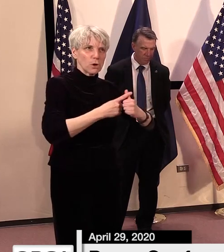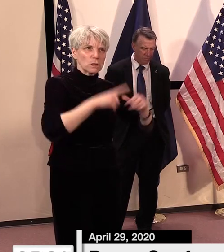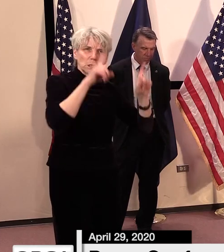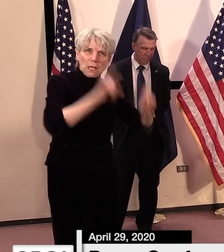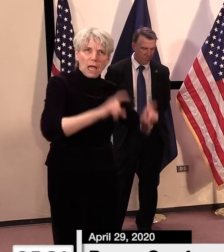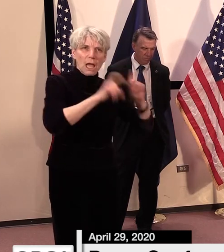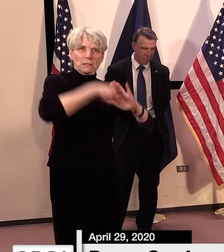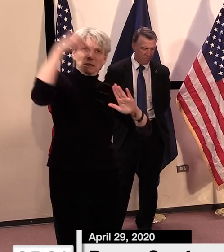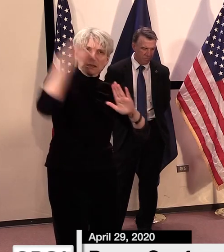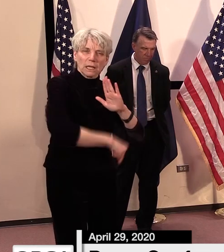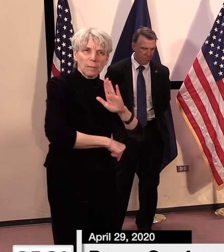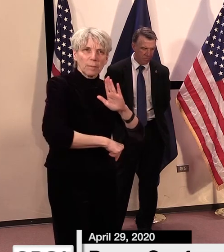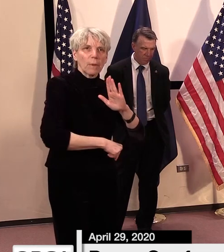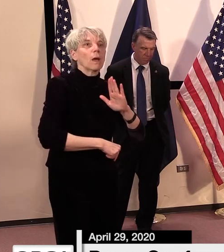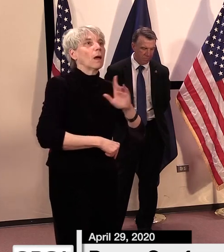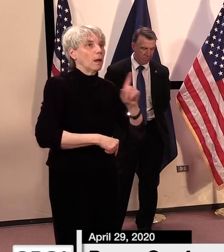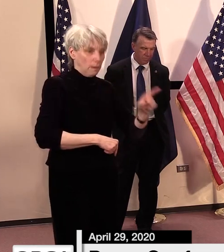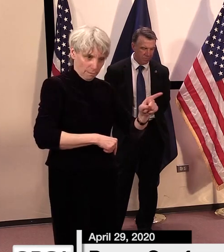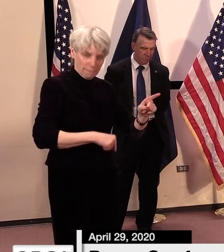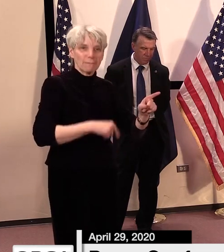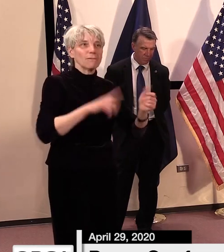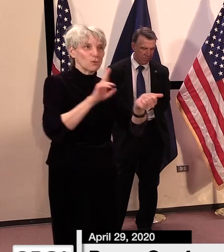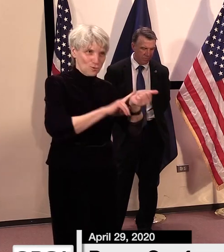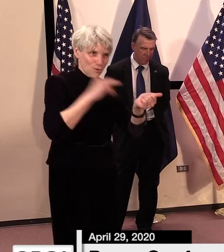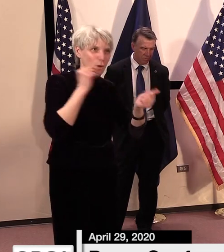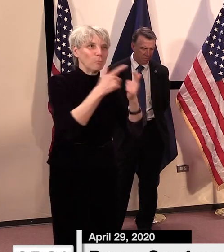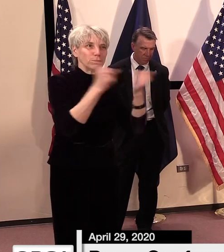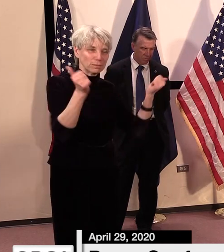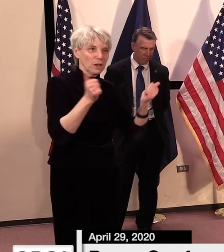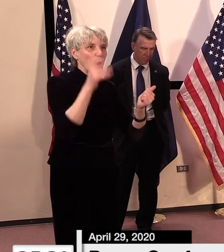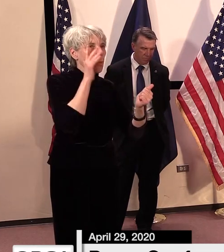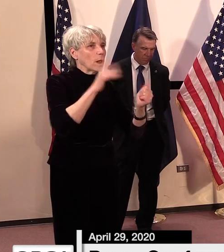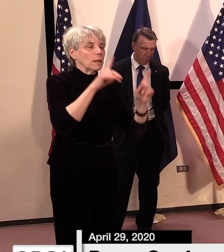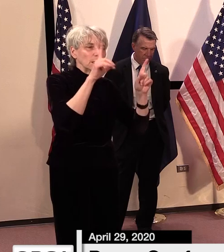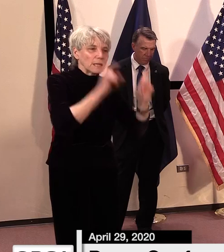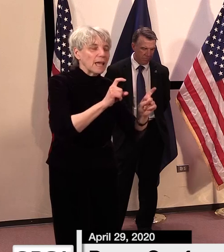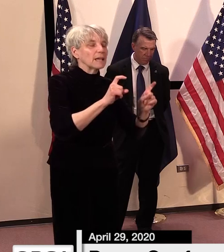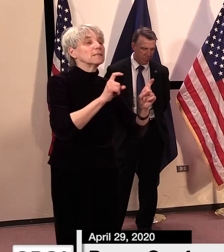to look at them from 3 to 7 to 10 to